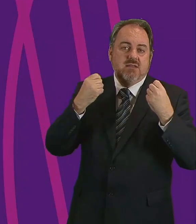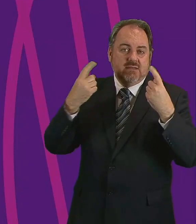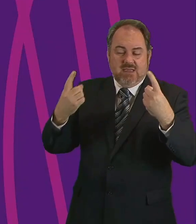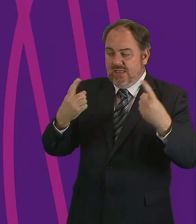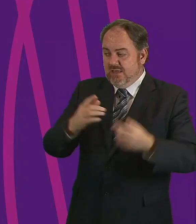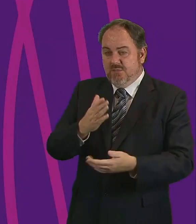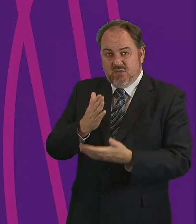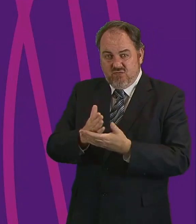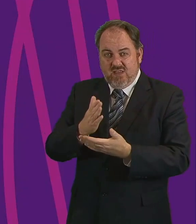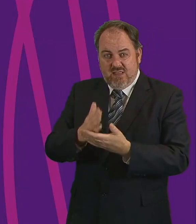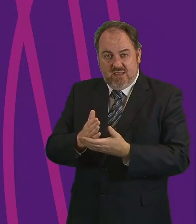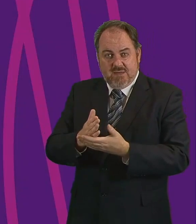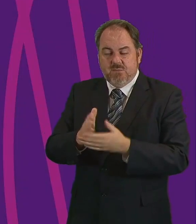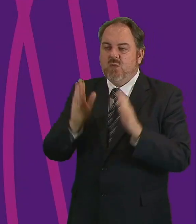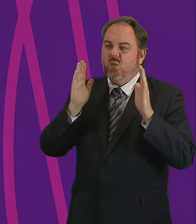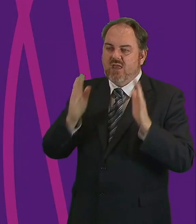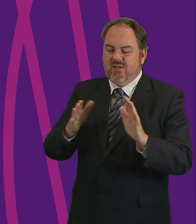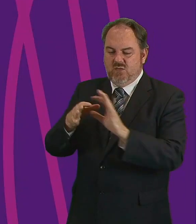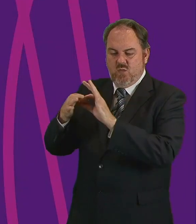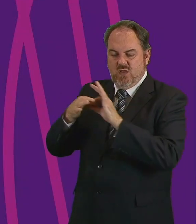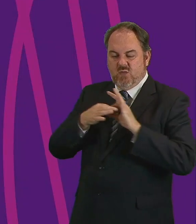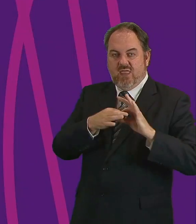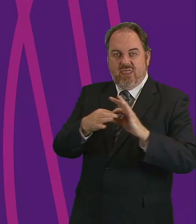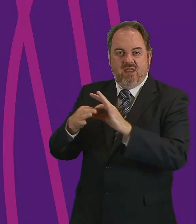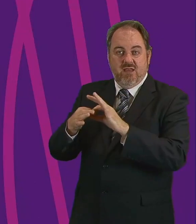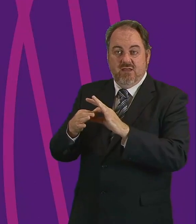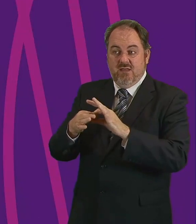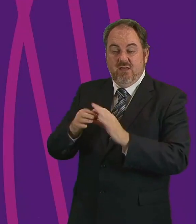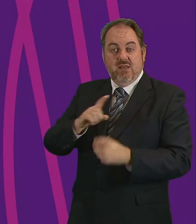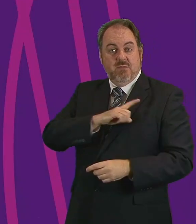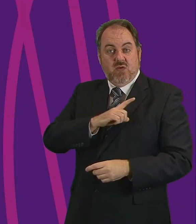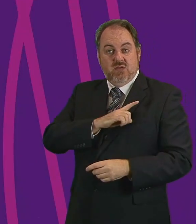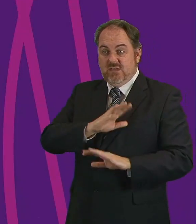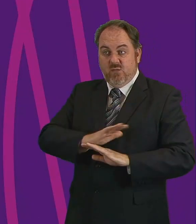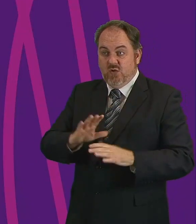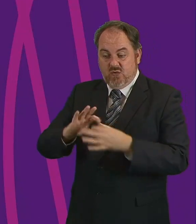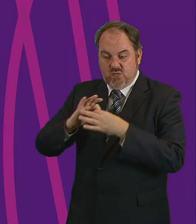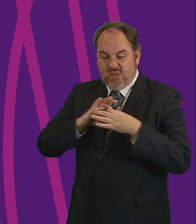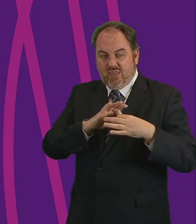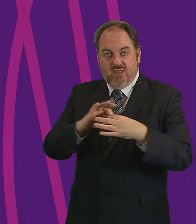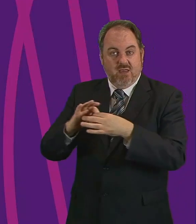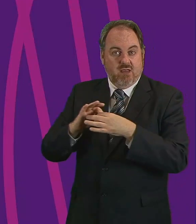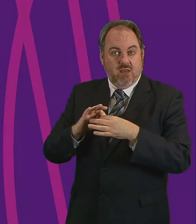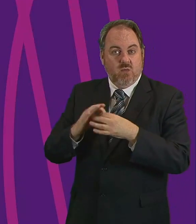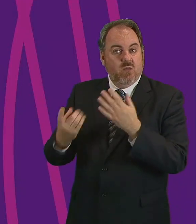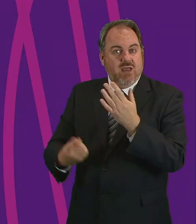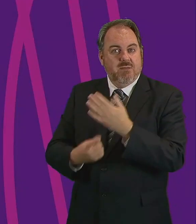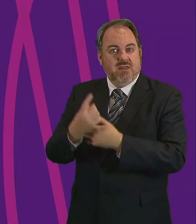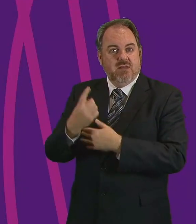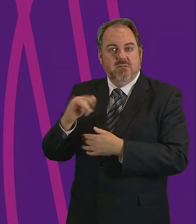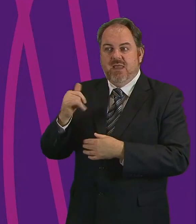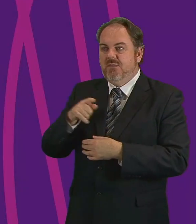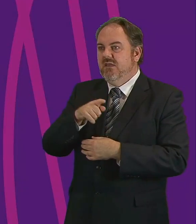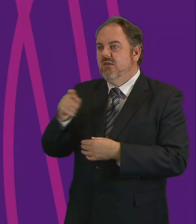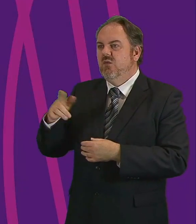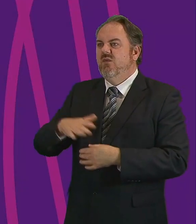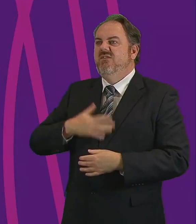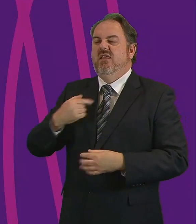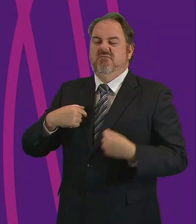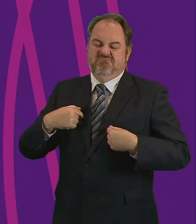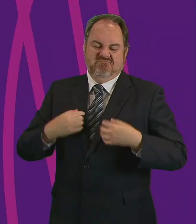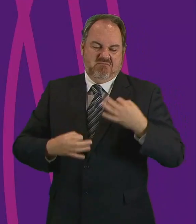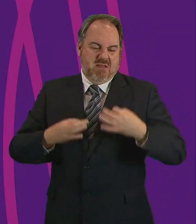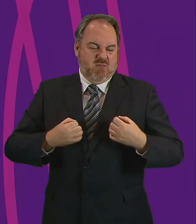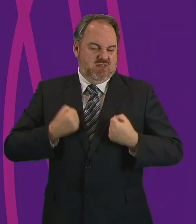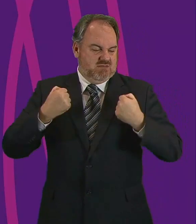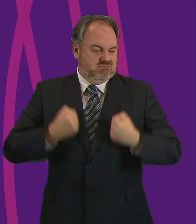we need to be united in how we deal with it. Because if we're not, we may feel politically virtuous, but